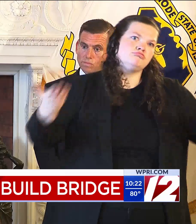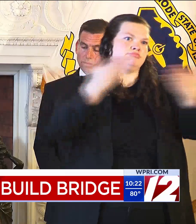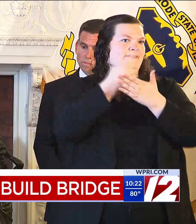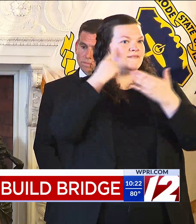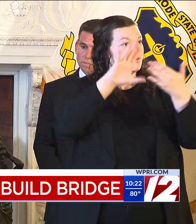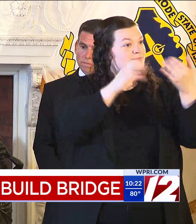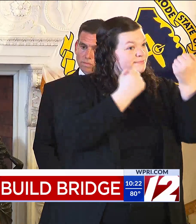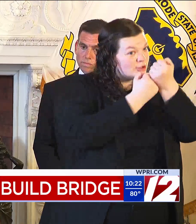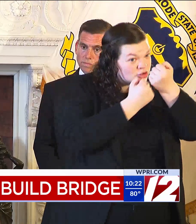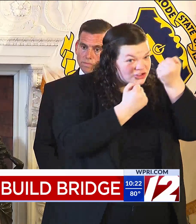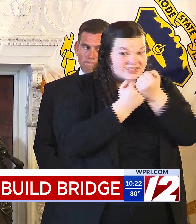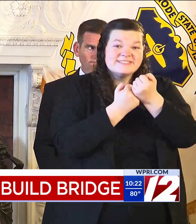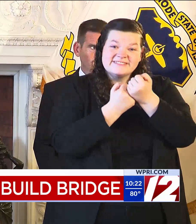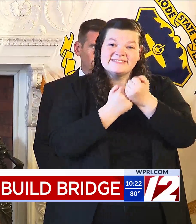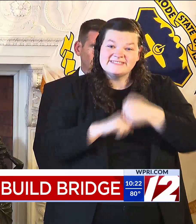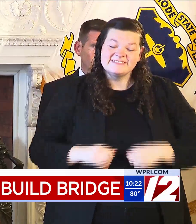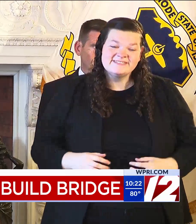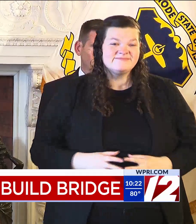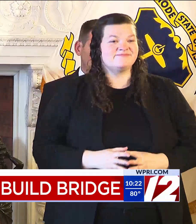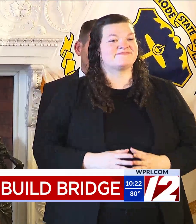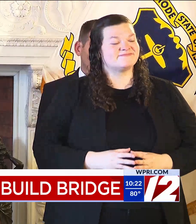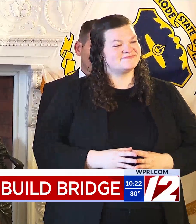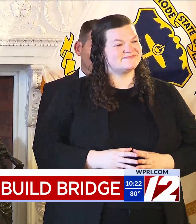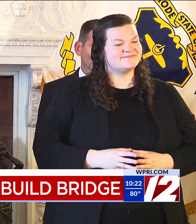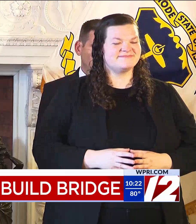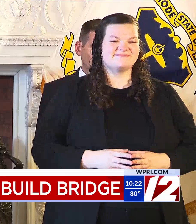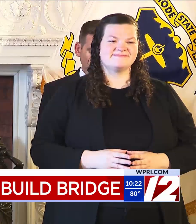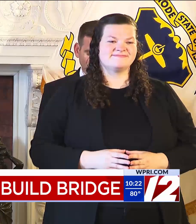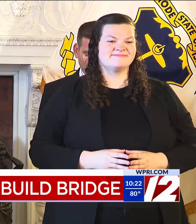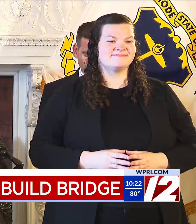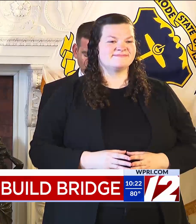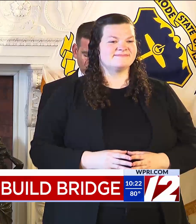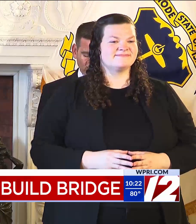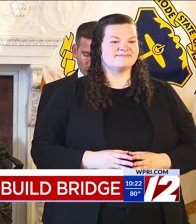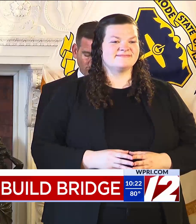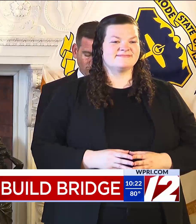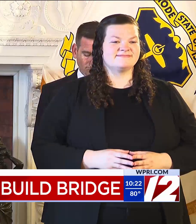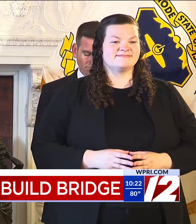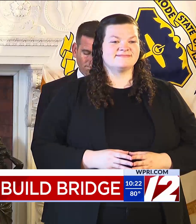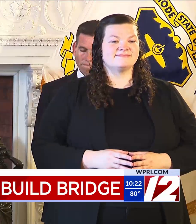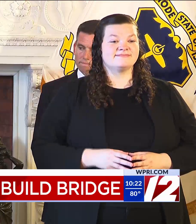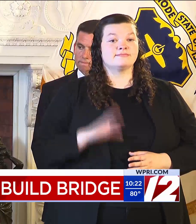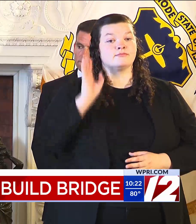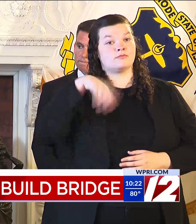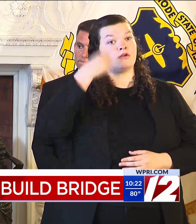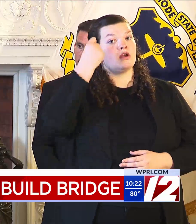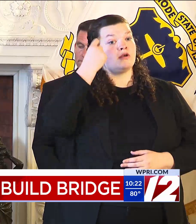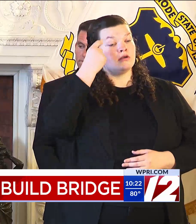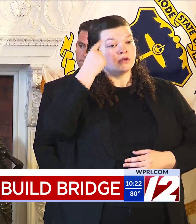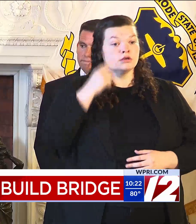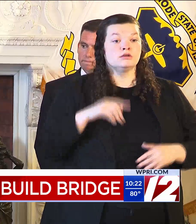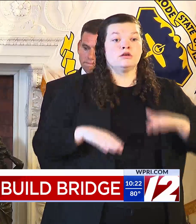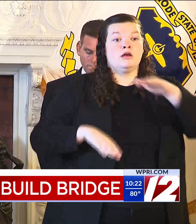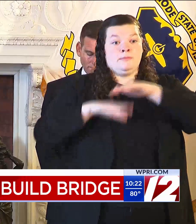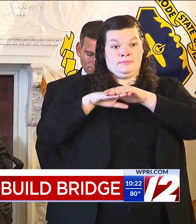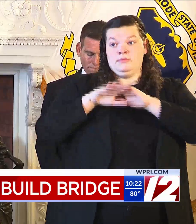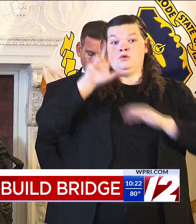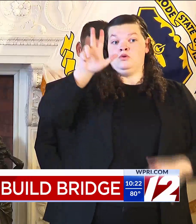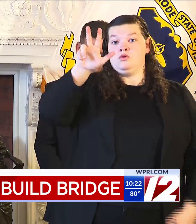this available, up to $334 million in Garvey